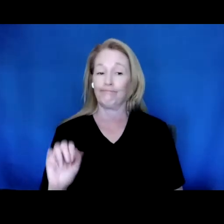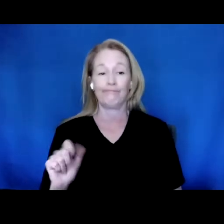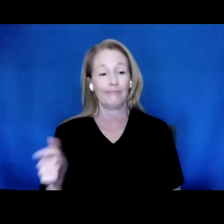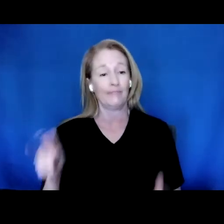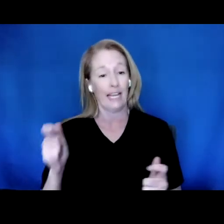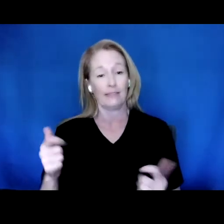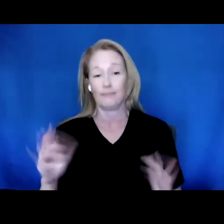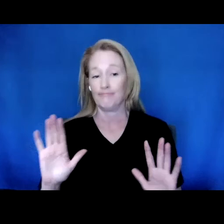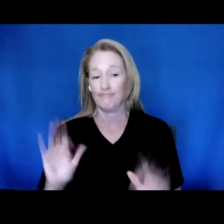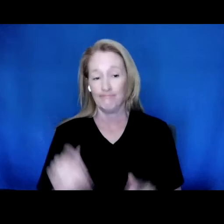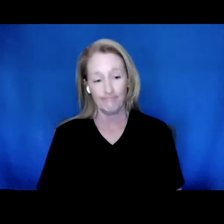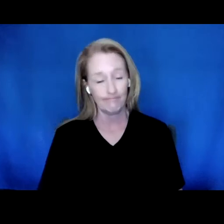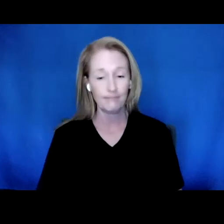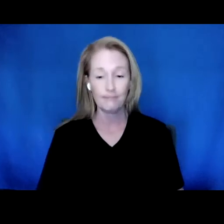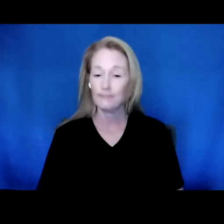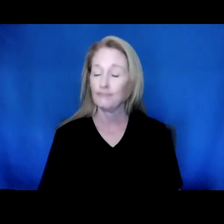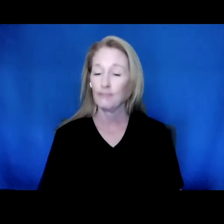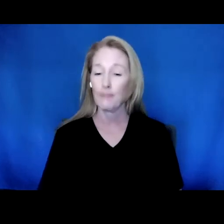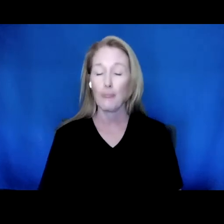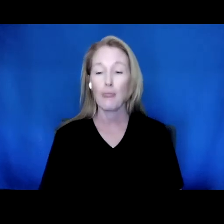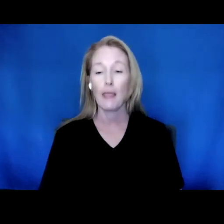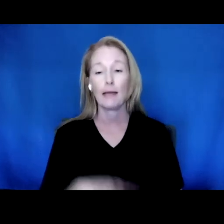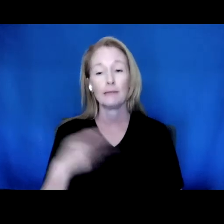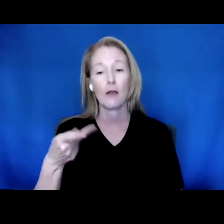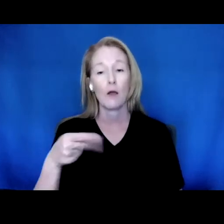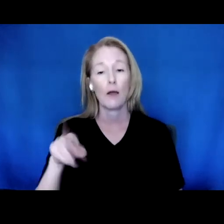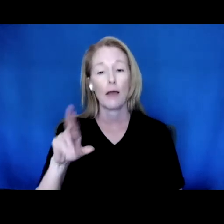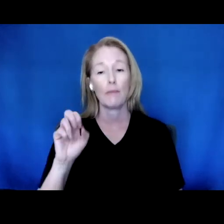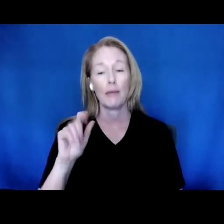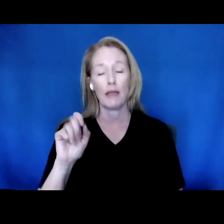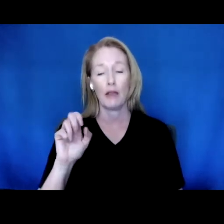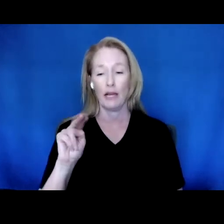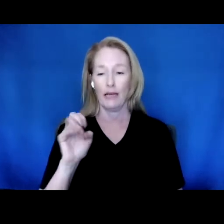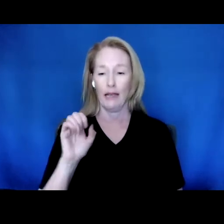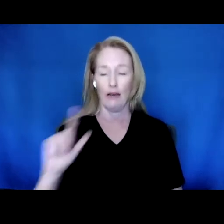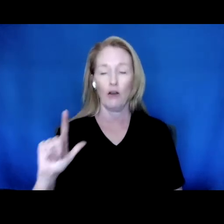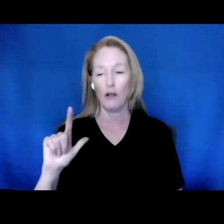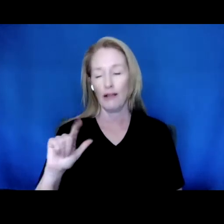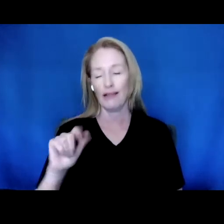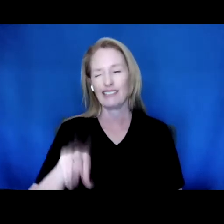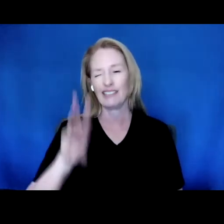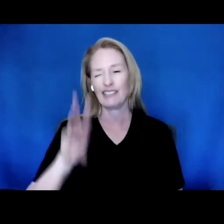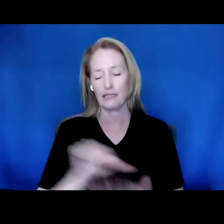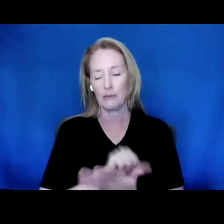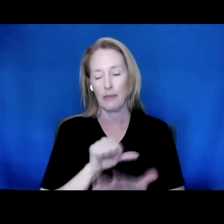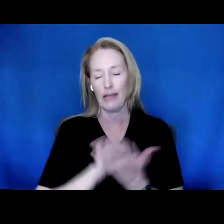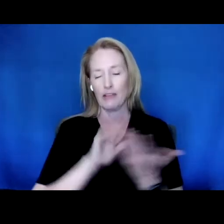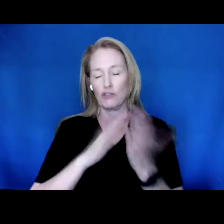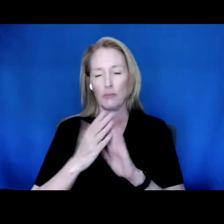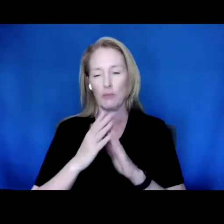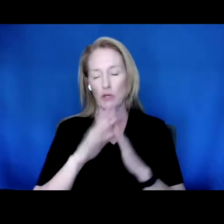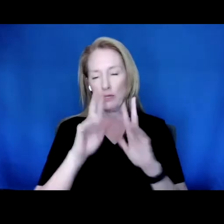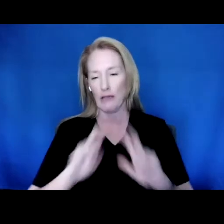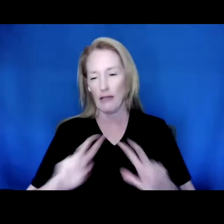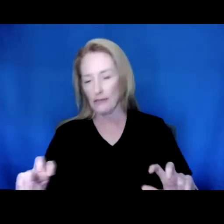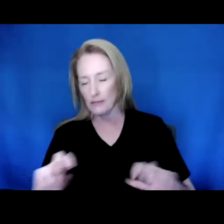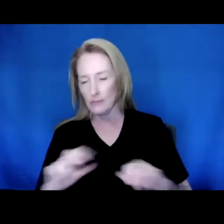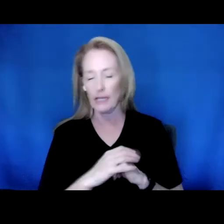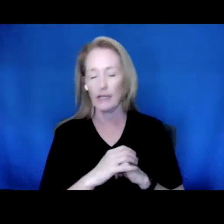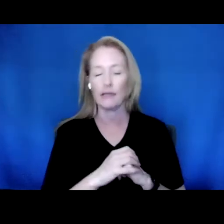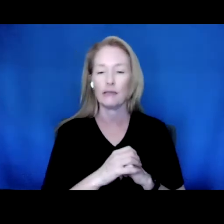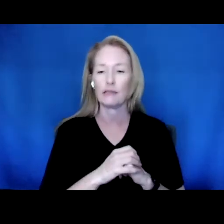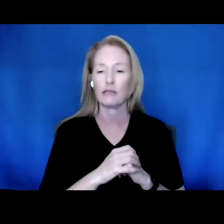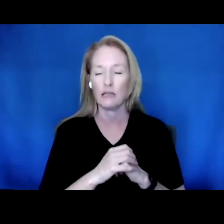So the perinatal periods of risk approach is a 6-stage community-based assessment and planning approach to curb